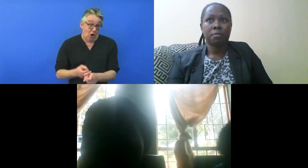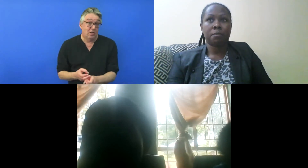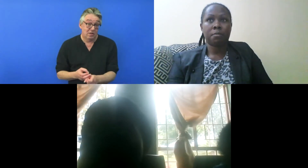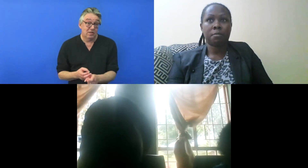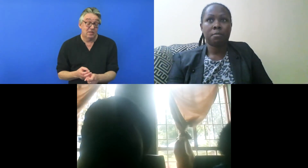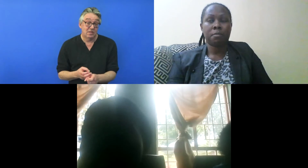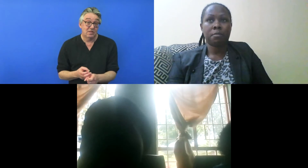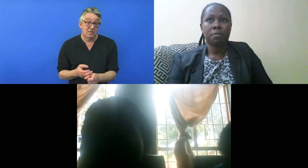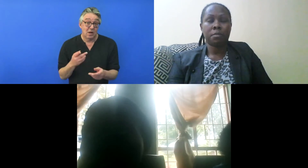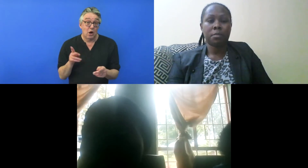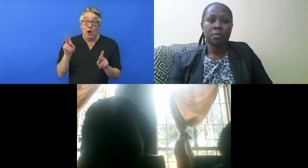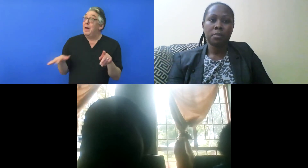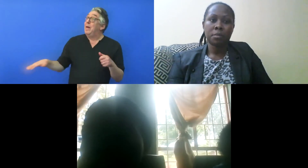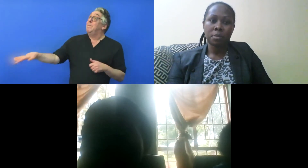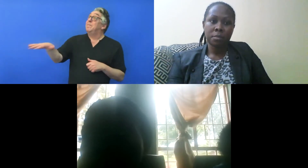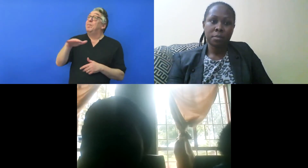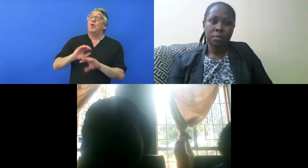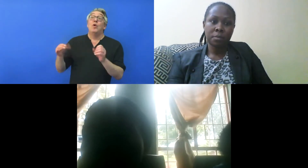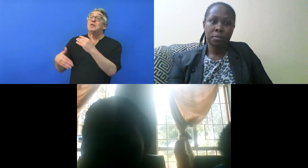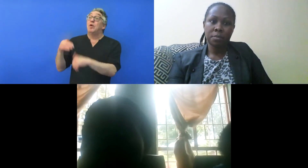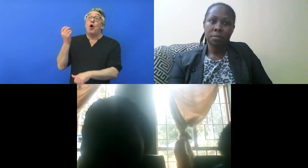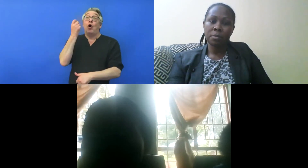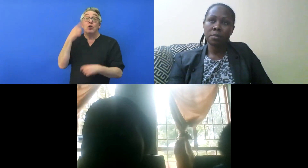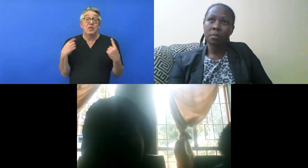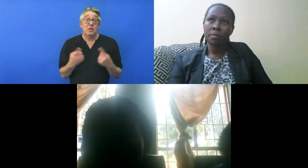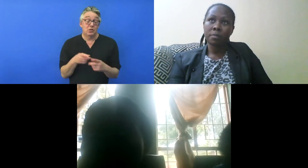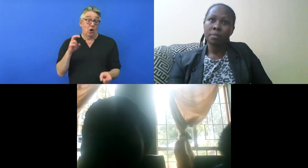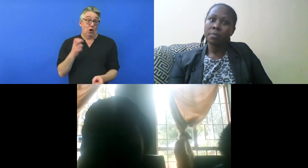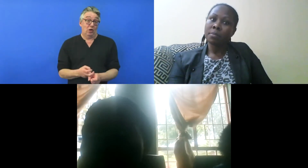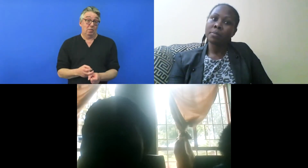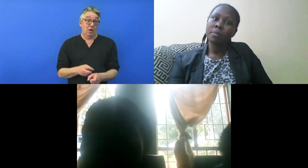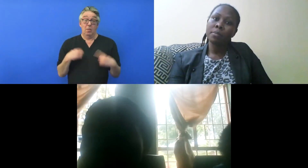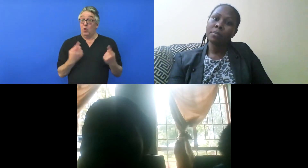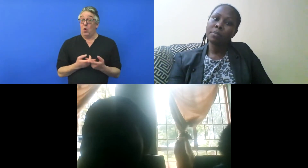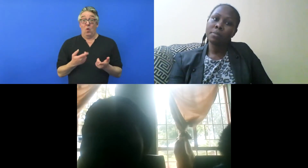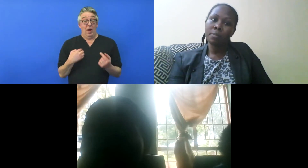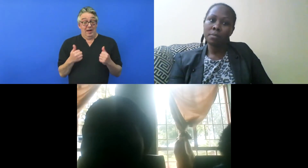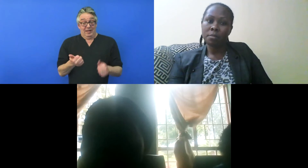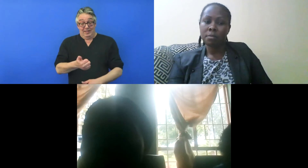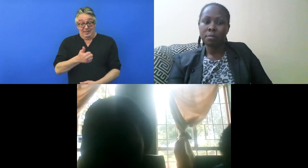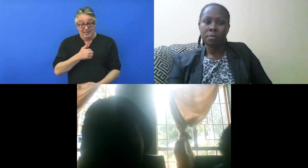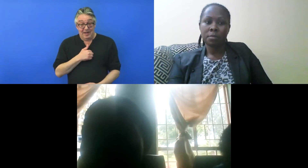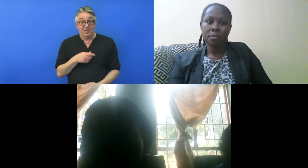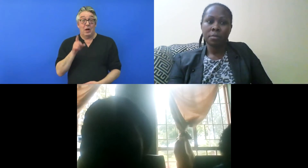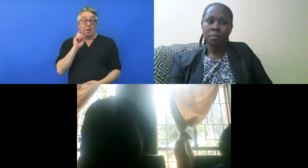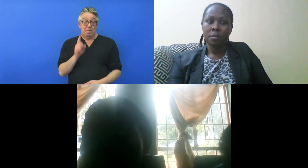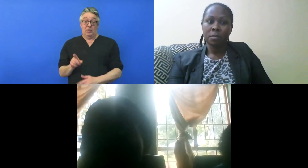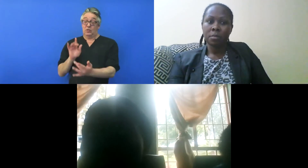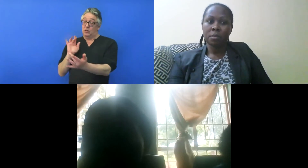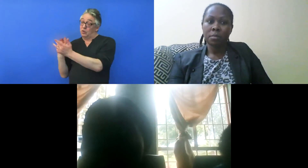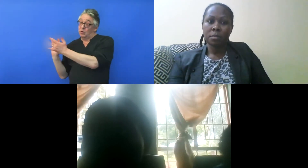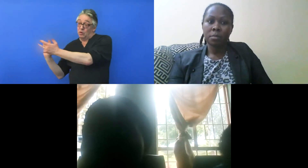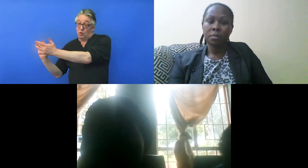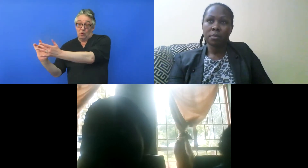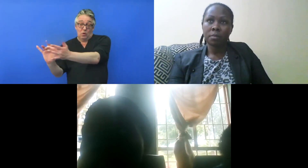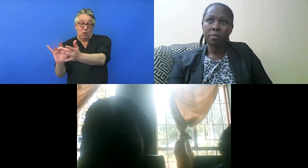to understand us, but it starts with us. So if we approach those ones and they kind of like helping us with financially,